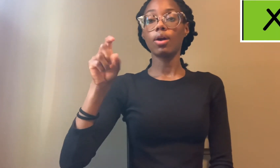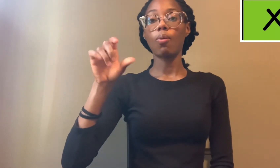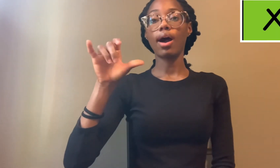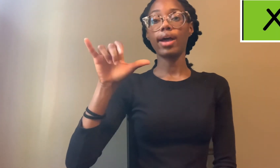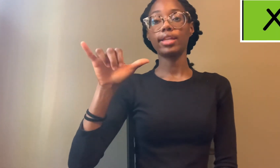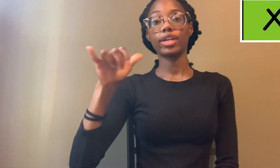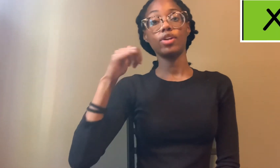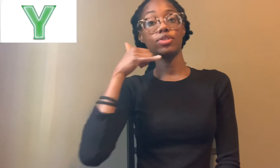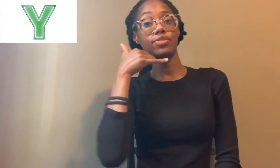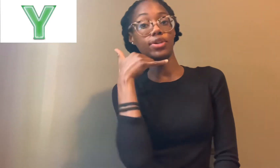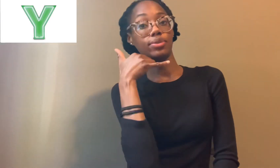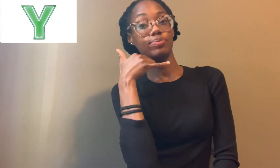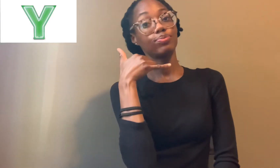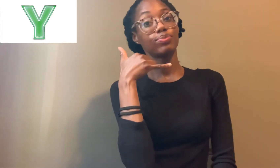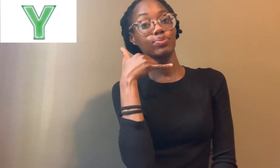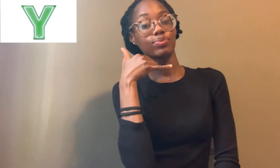Y, like you're on the phone.